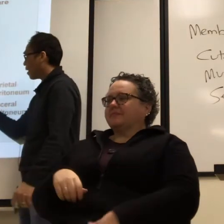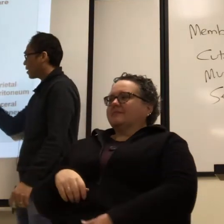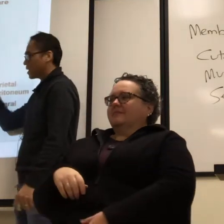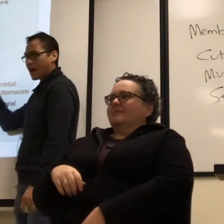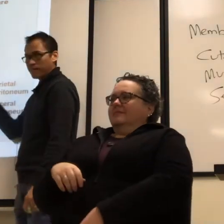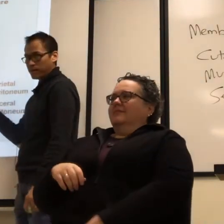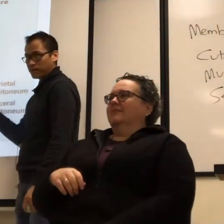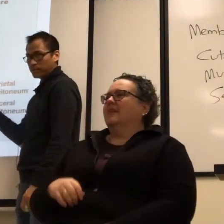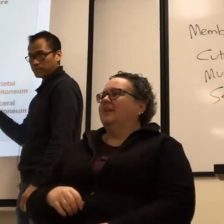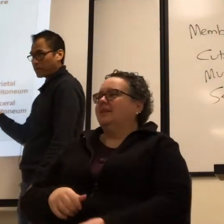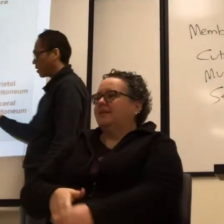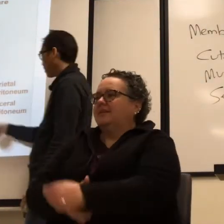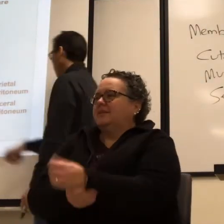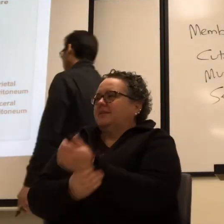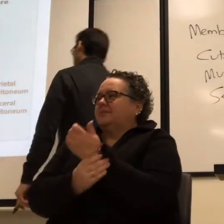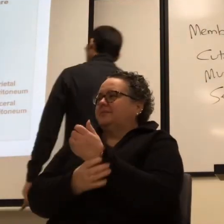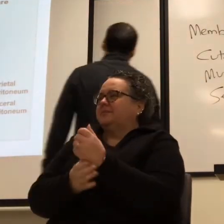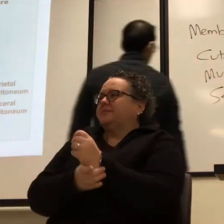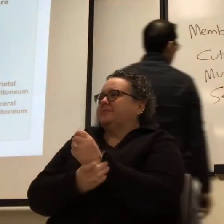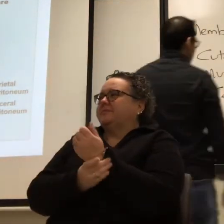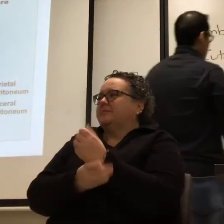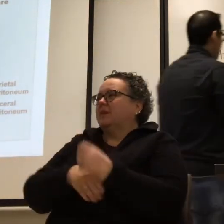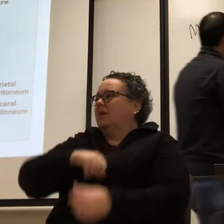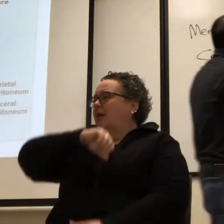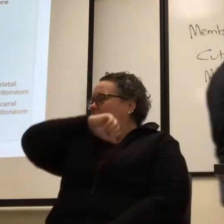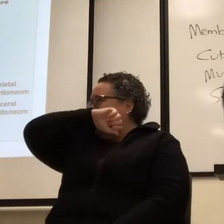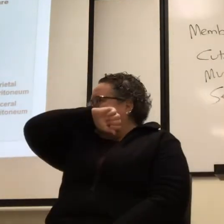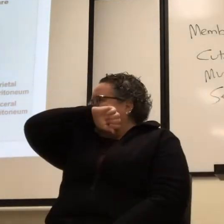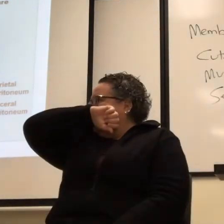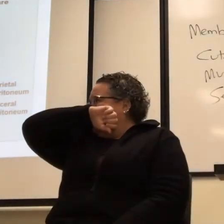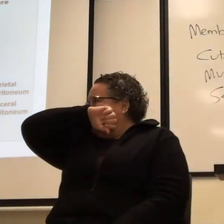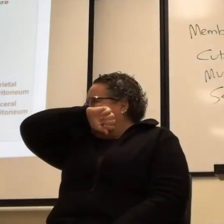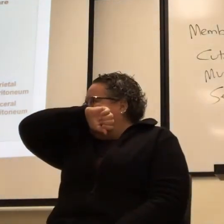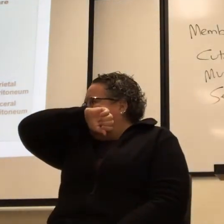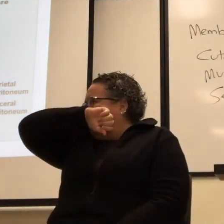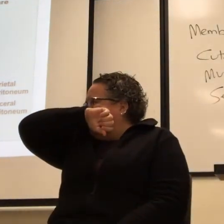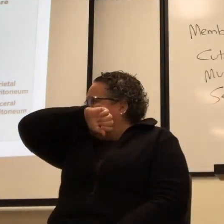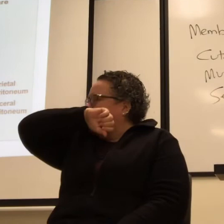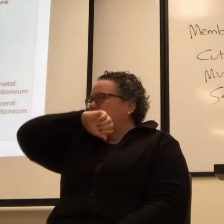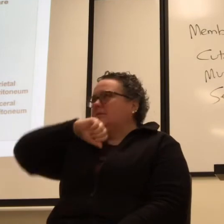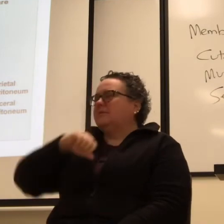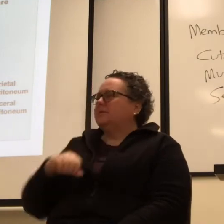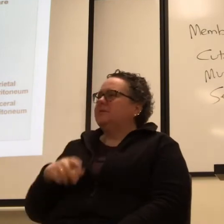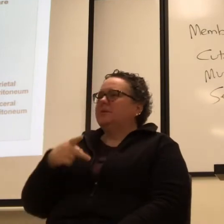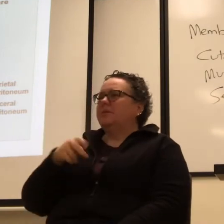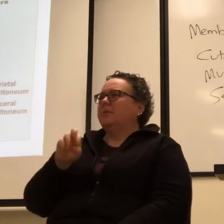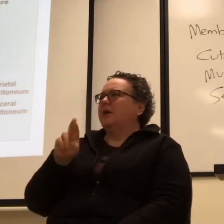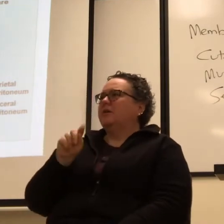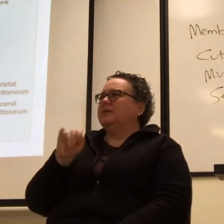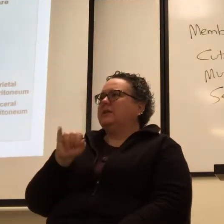lining of the body cavity, okay? So location is peritoneum.